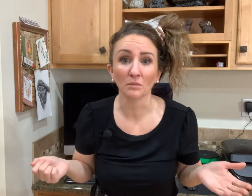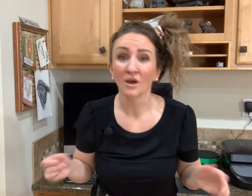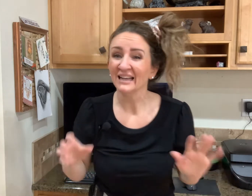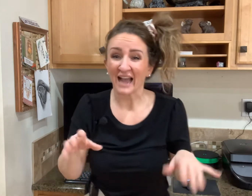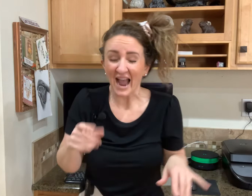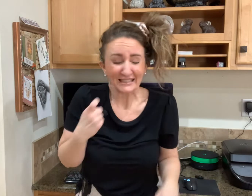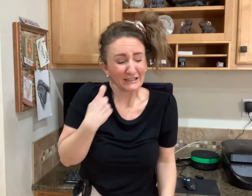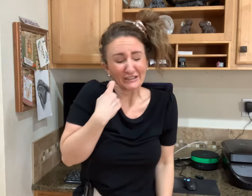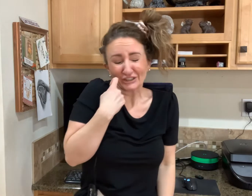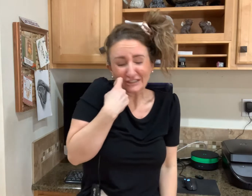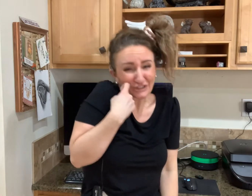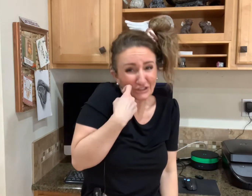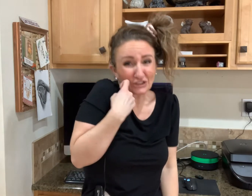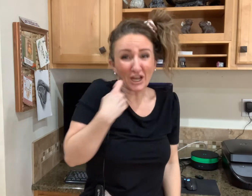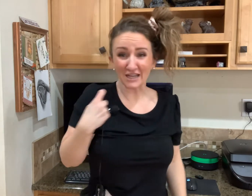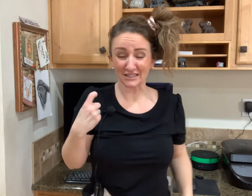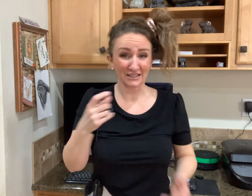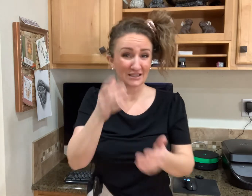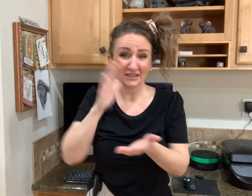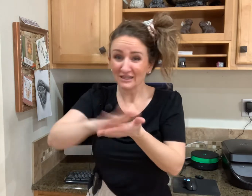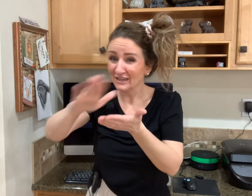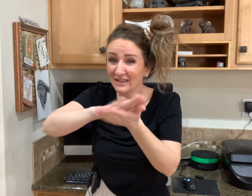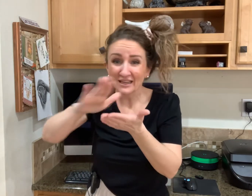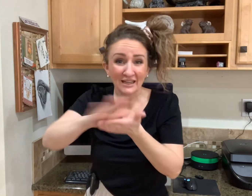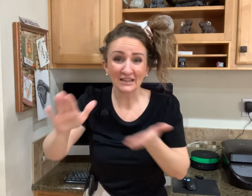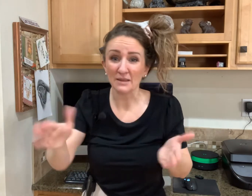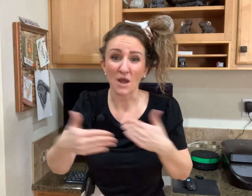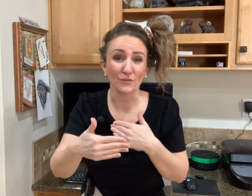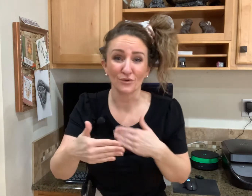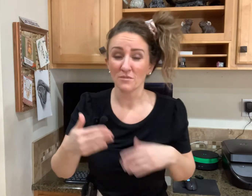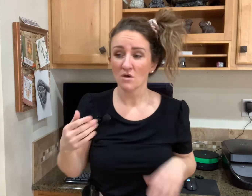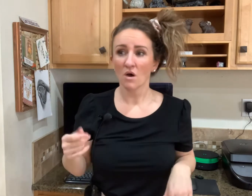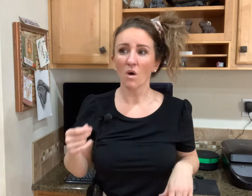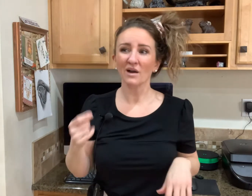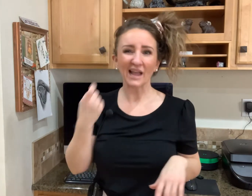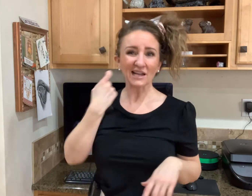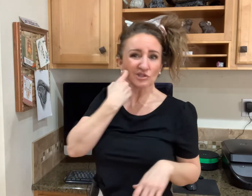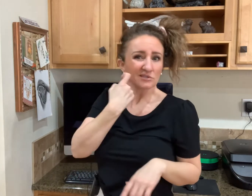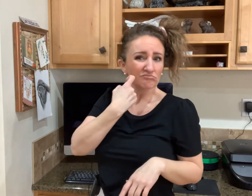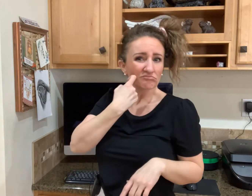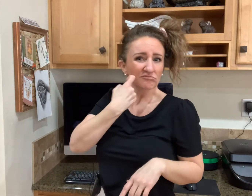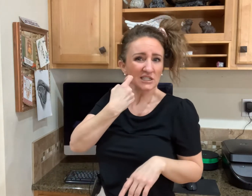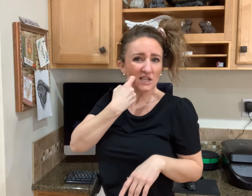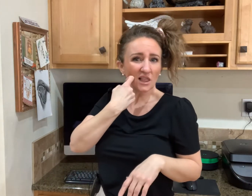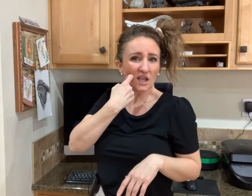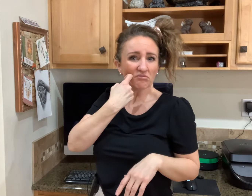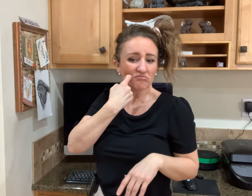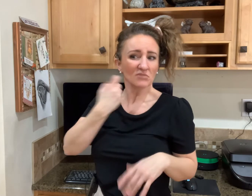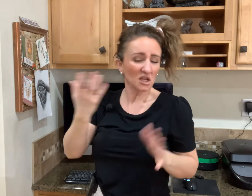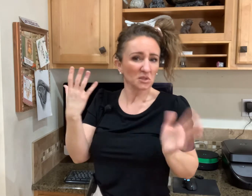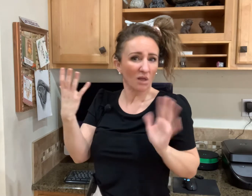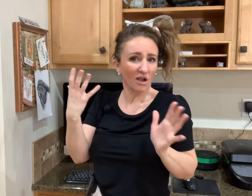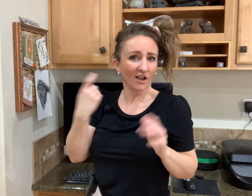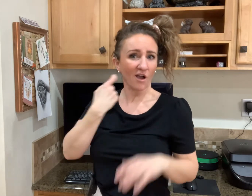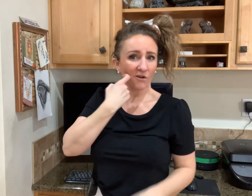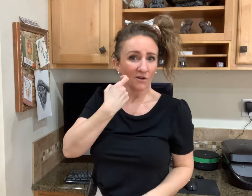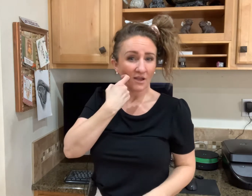I just cleaned my room. Or yes, recently, not too long ago.